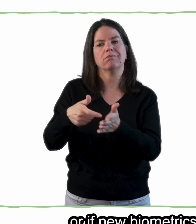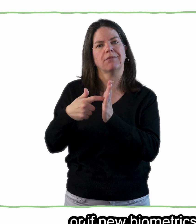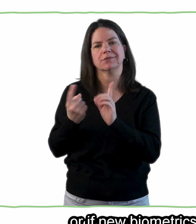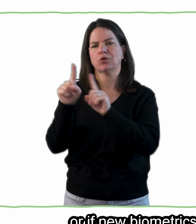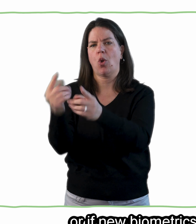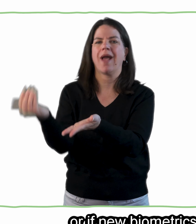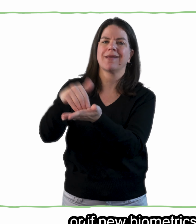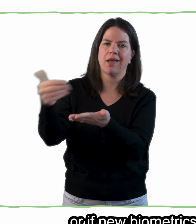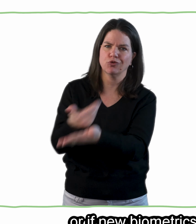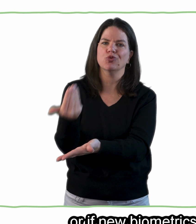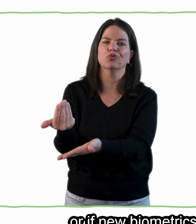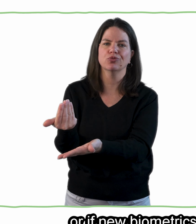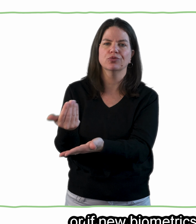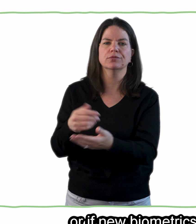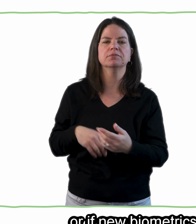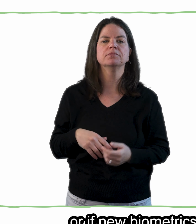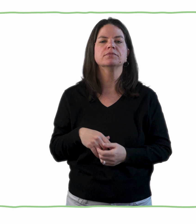if new biometrics are required.